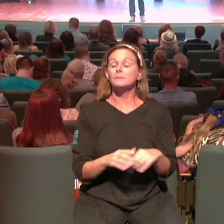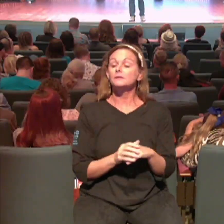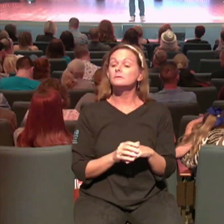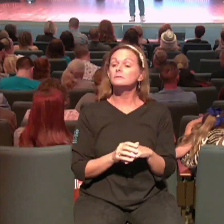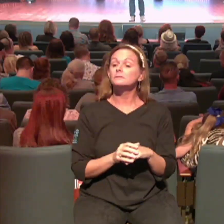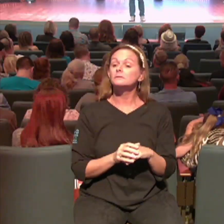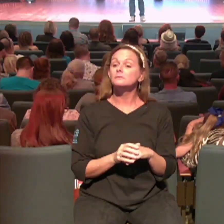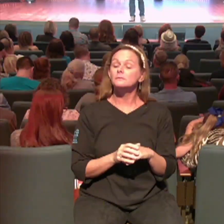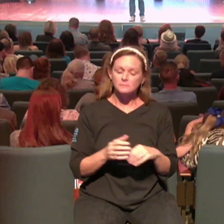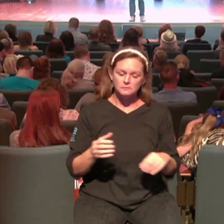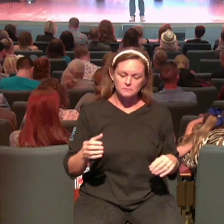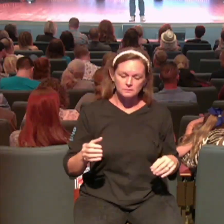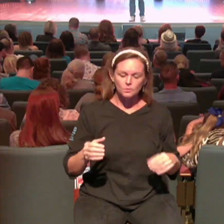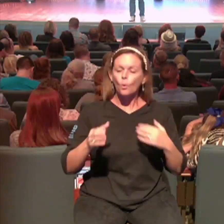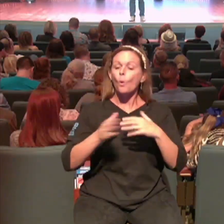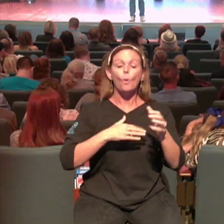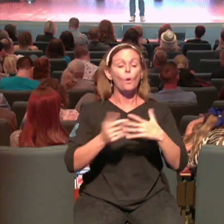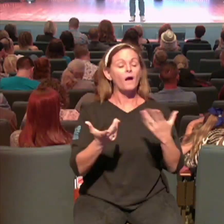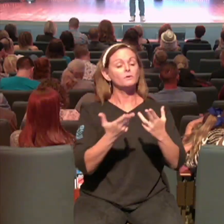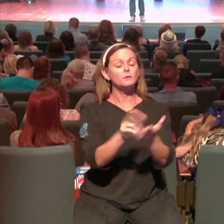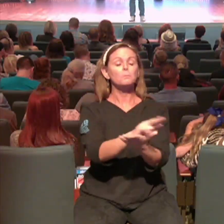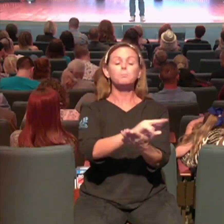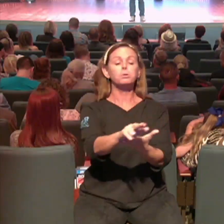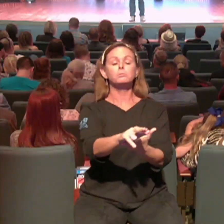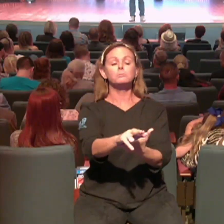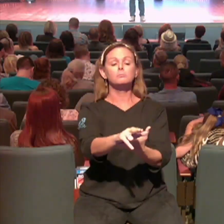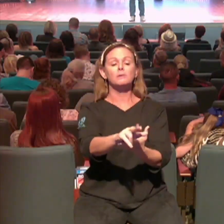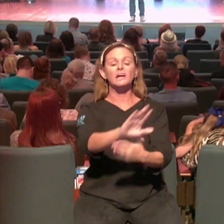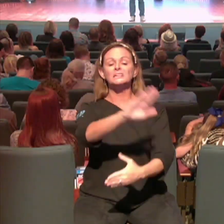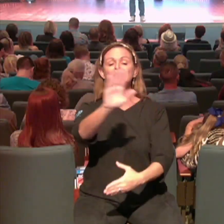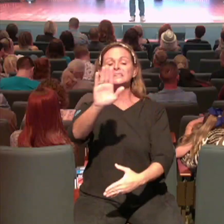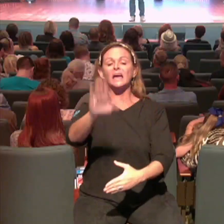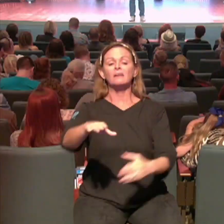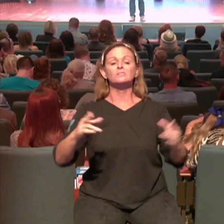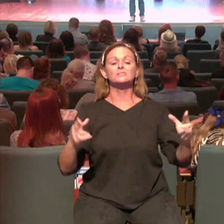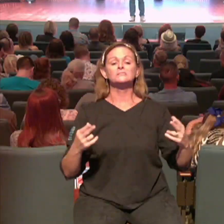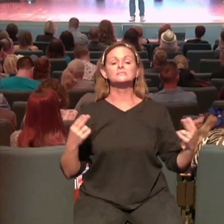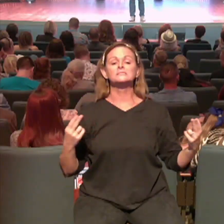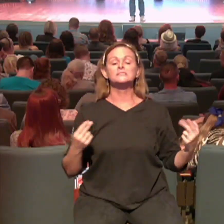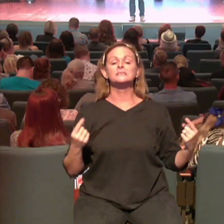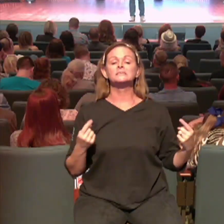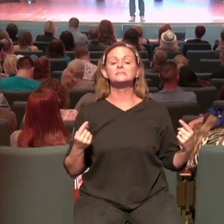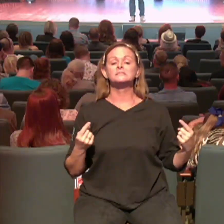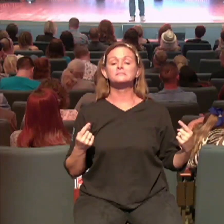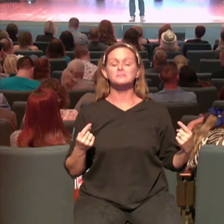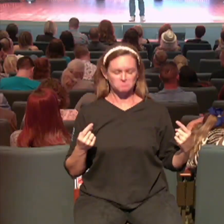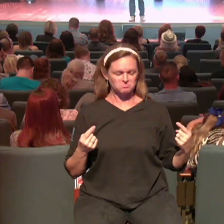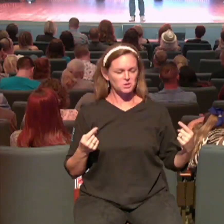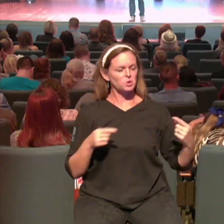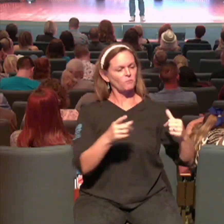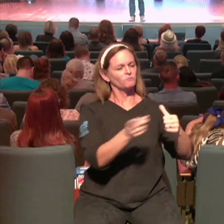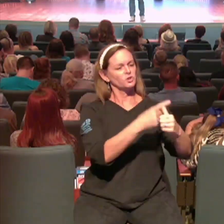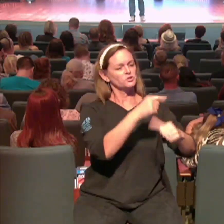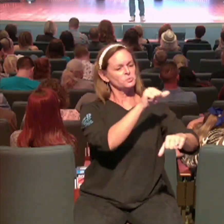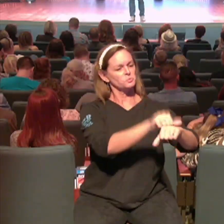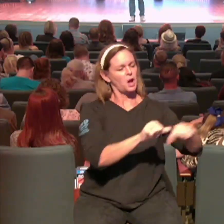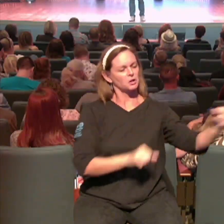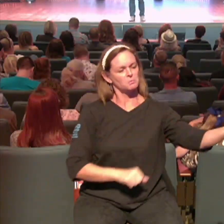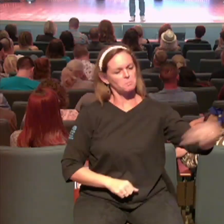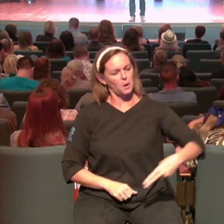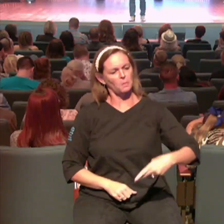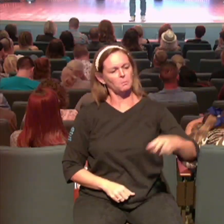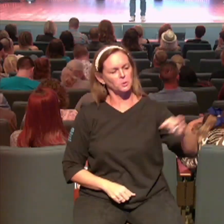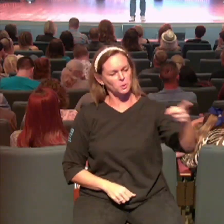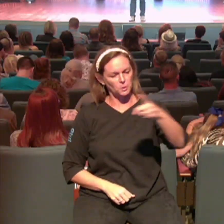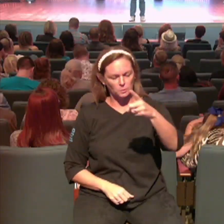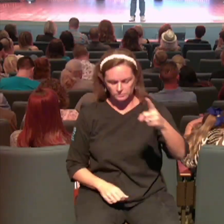was left in the middle of the crowd with the woman. And then Jesus stood up again, and he said to the